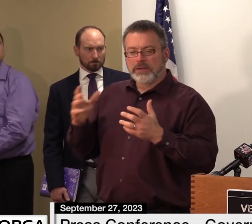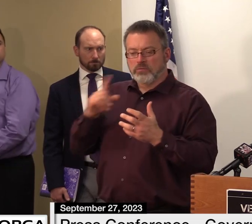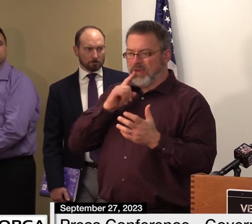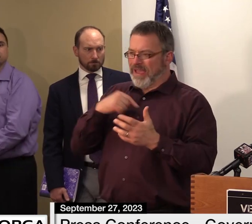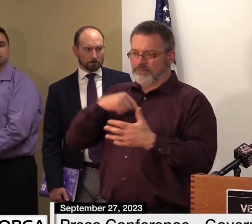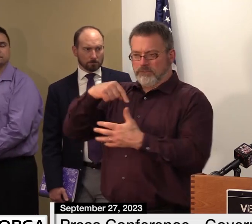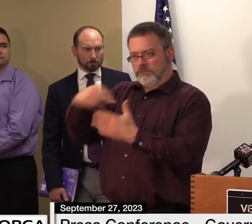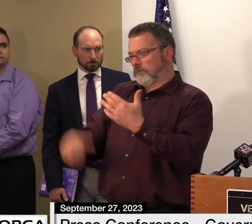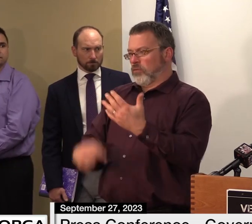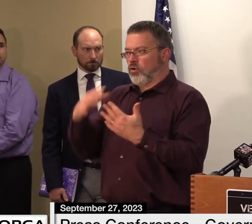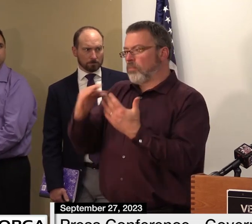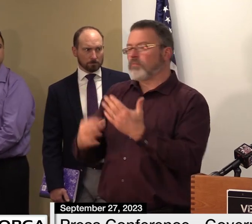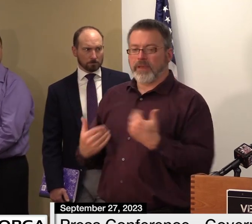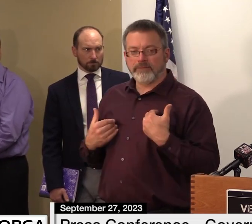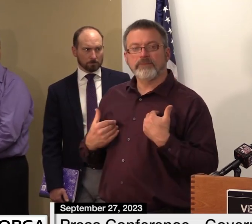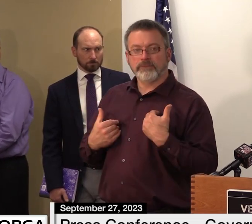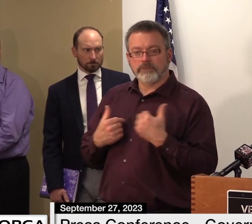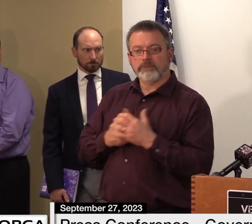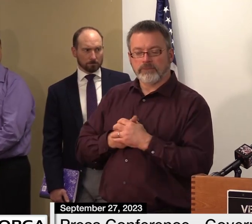down.